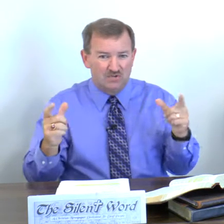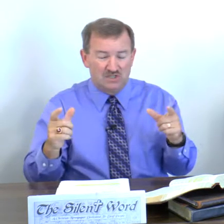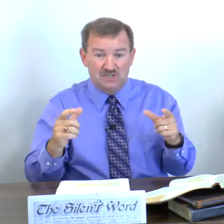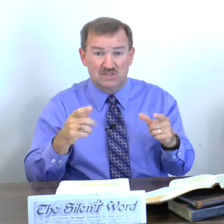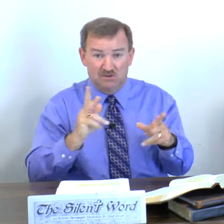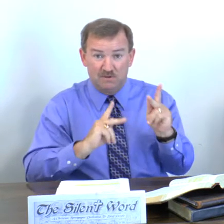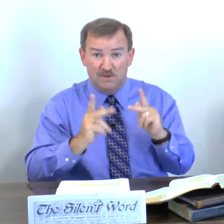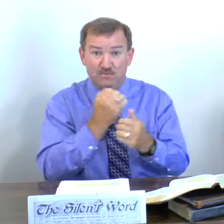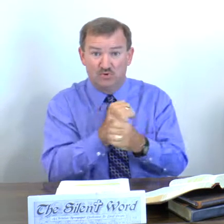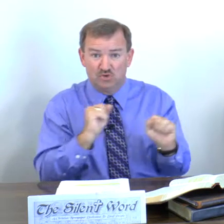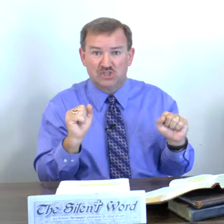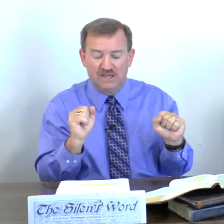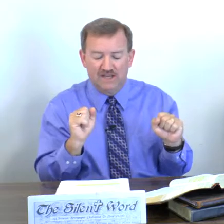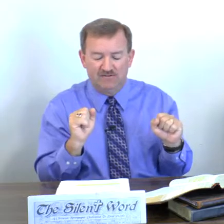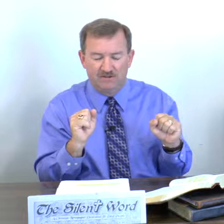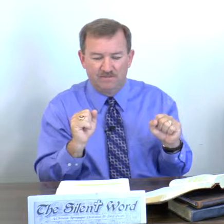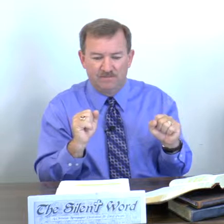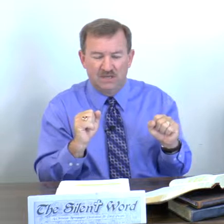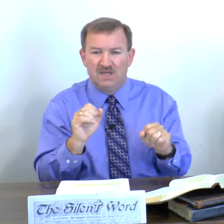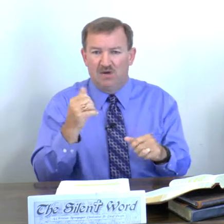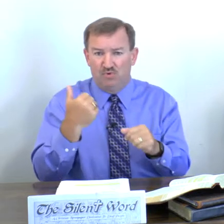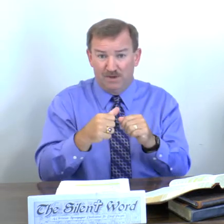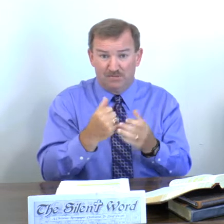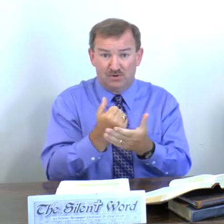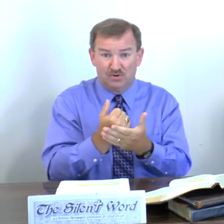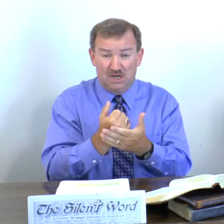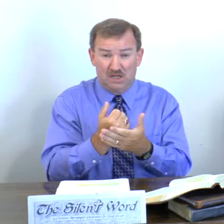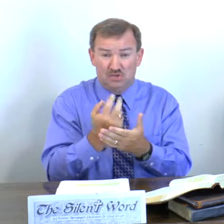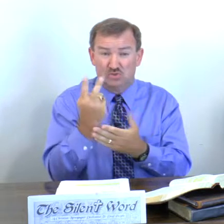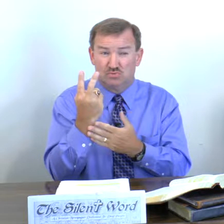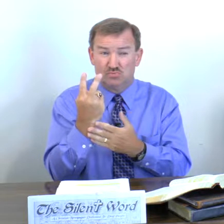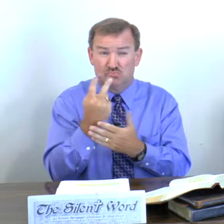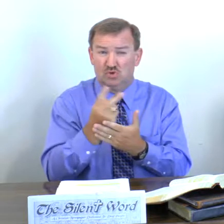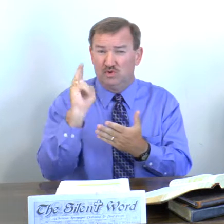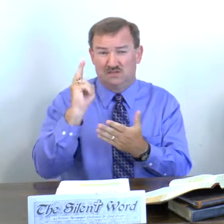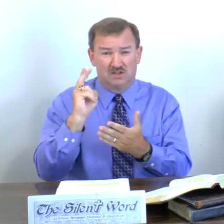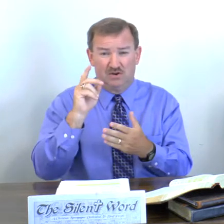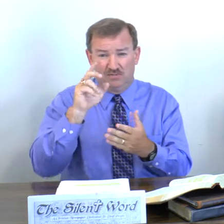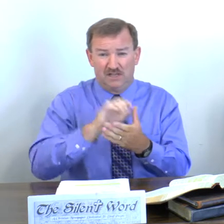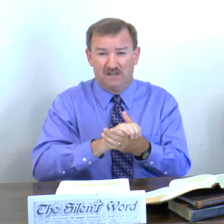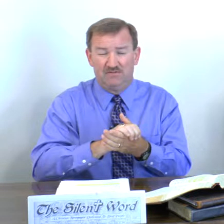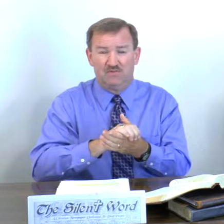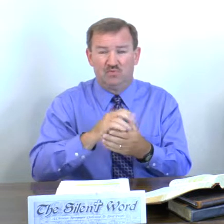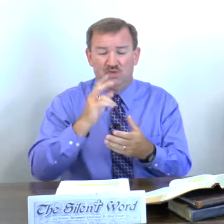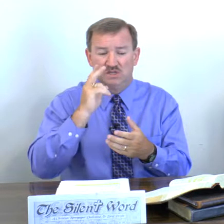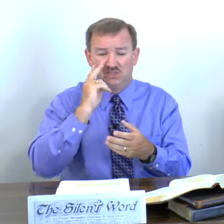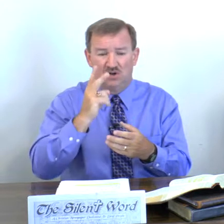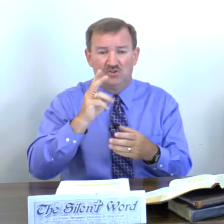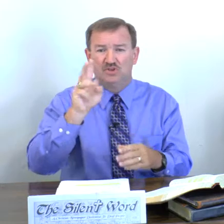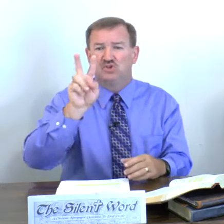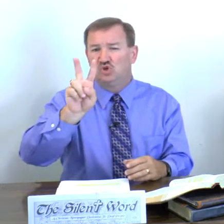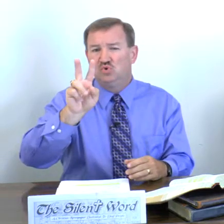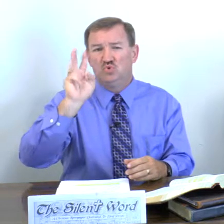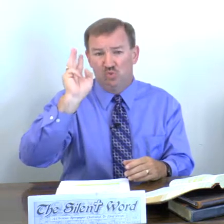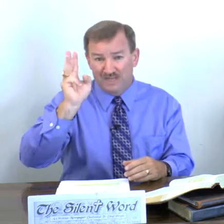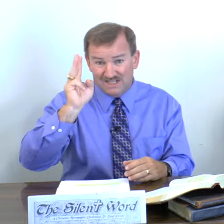all languages. There'll be people who are saved. Remember, 2 weeks ago, I believe, we saw the two